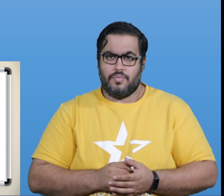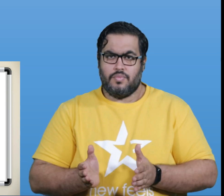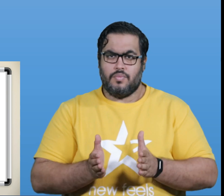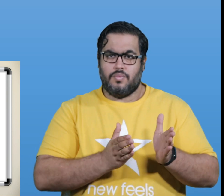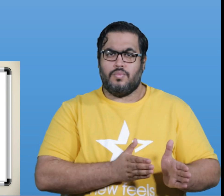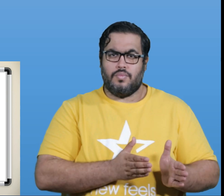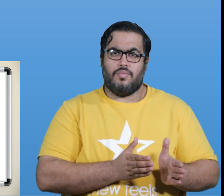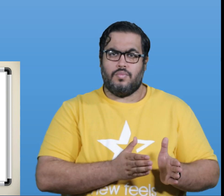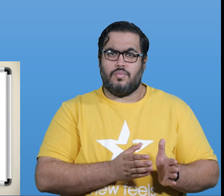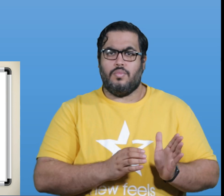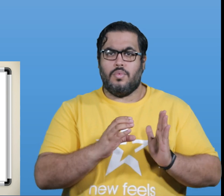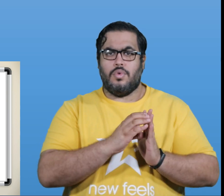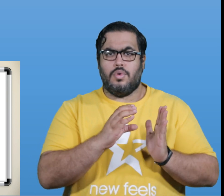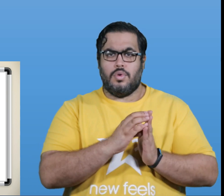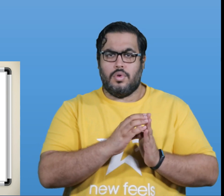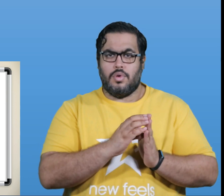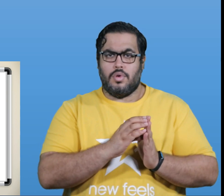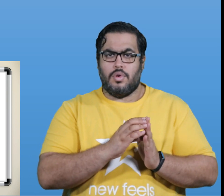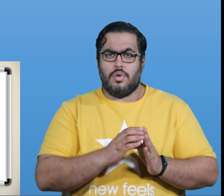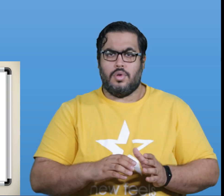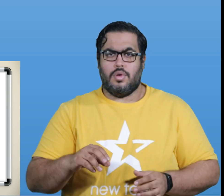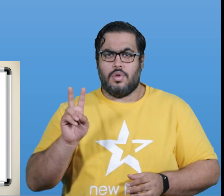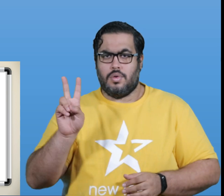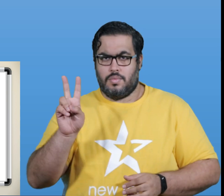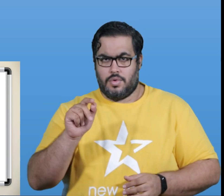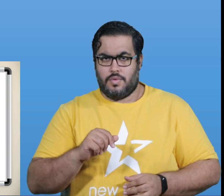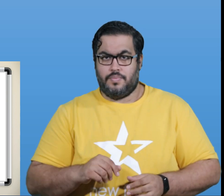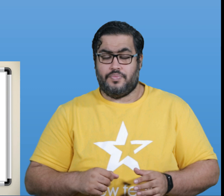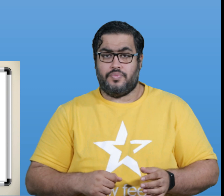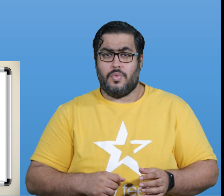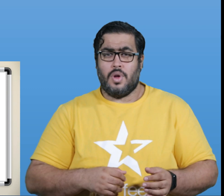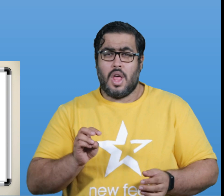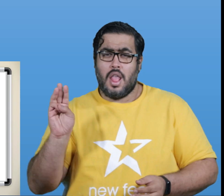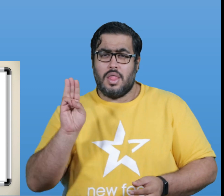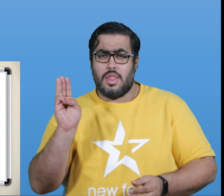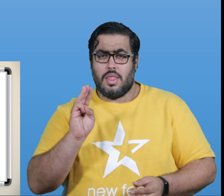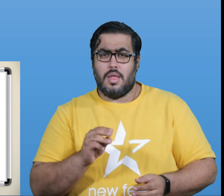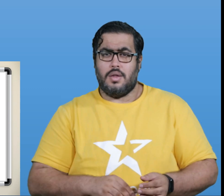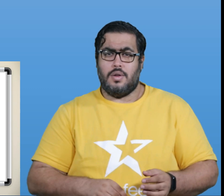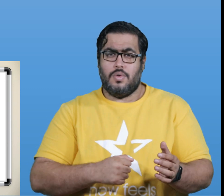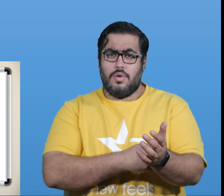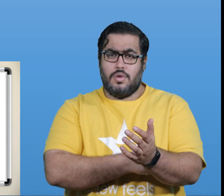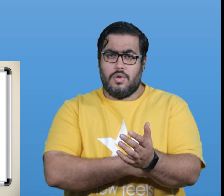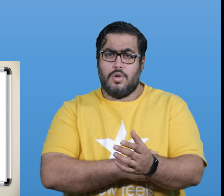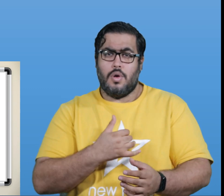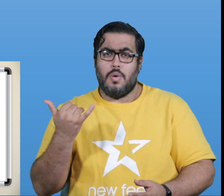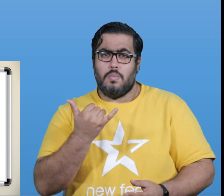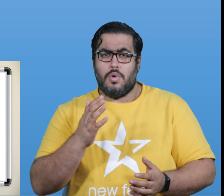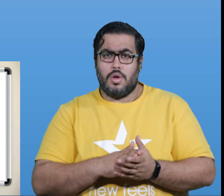go to the third paragraph. High school diploma is a milestone event that happens once in a lifetime. I'm going to the importance